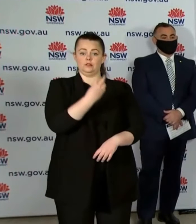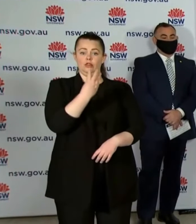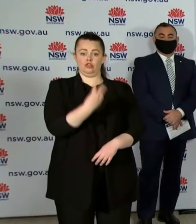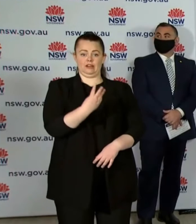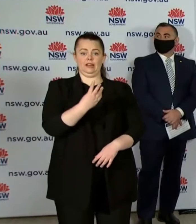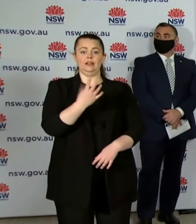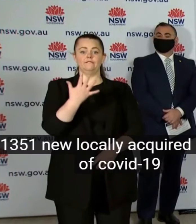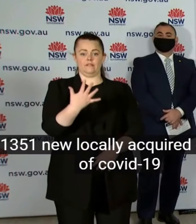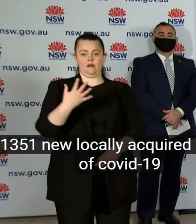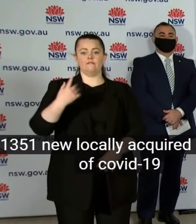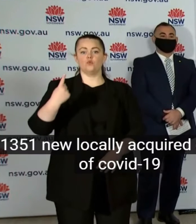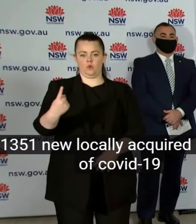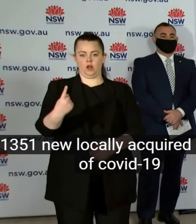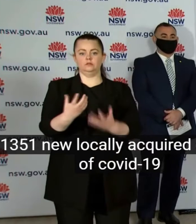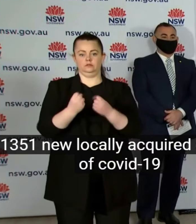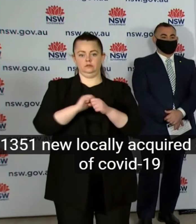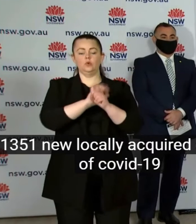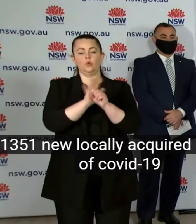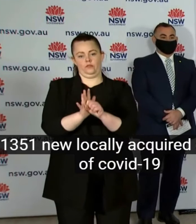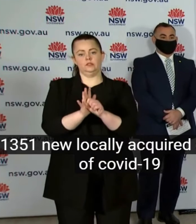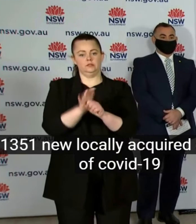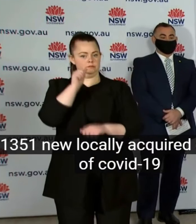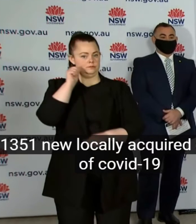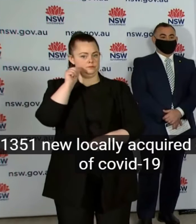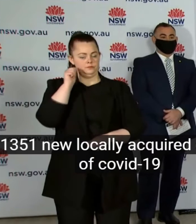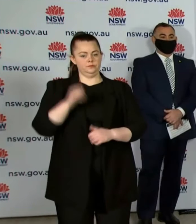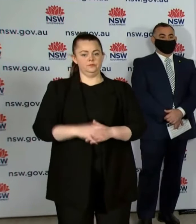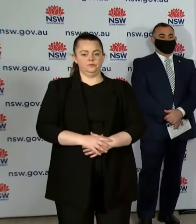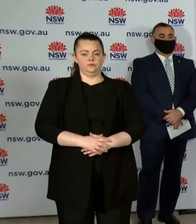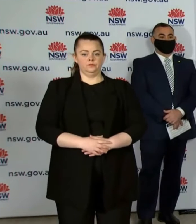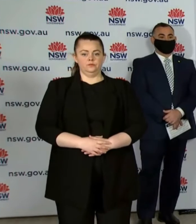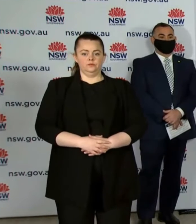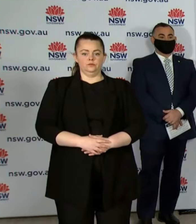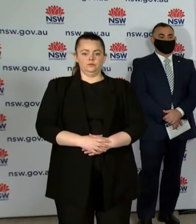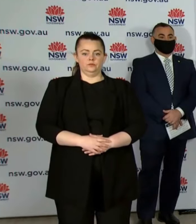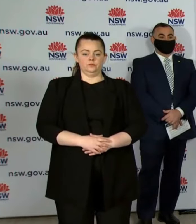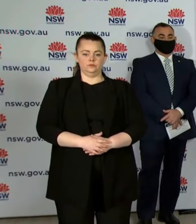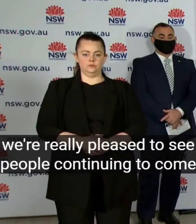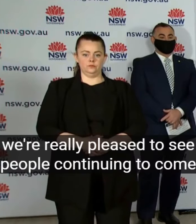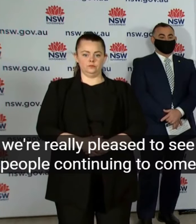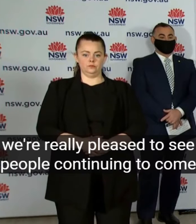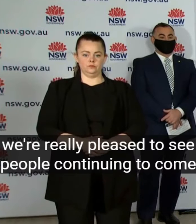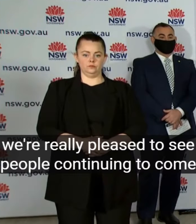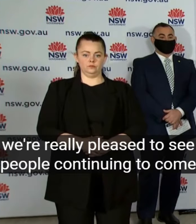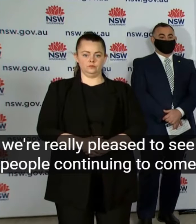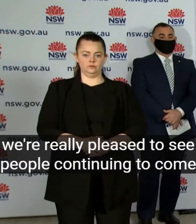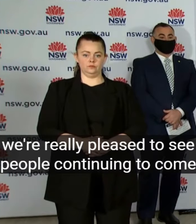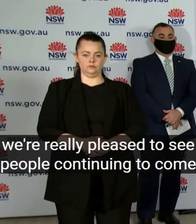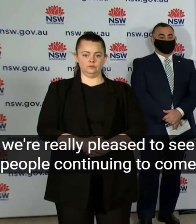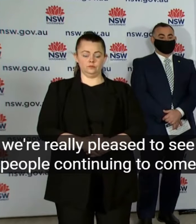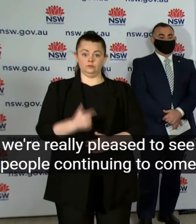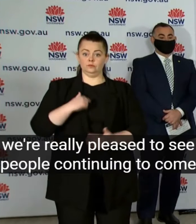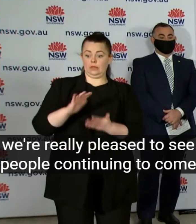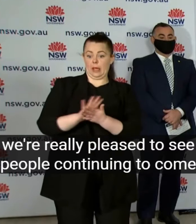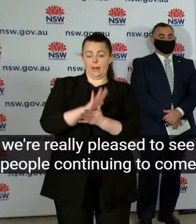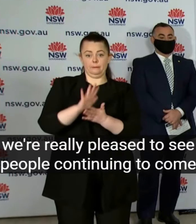1,351 new locally acquired cases of COVID-19. We're really pleased to see people